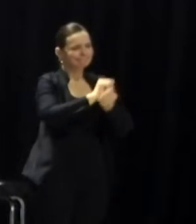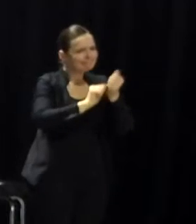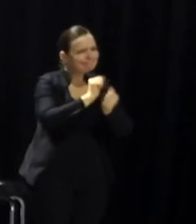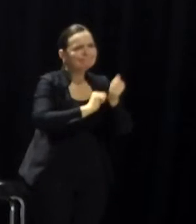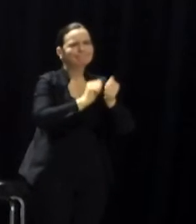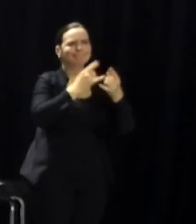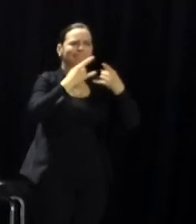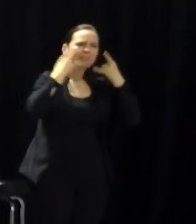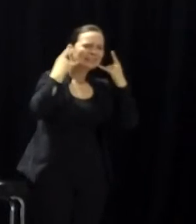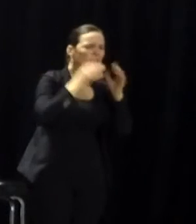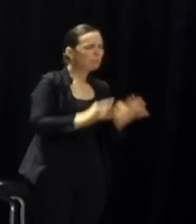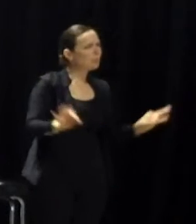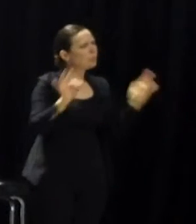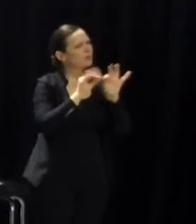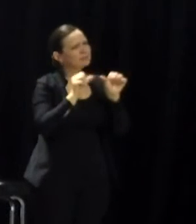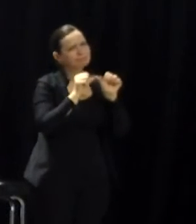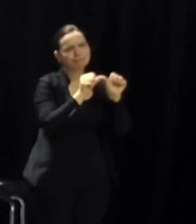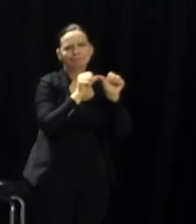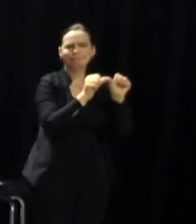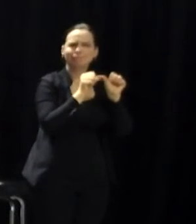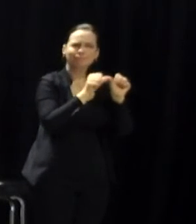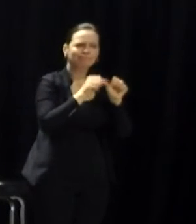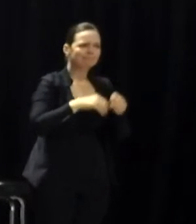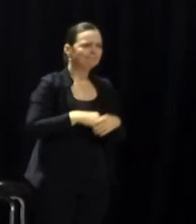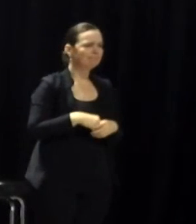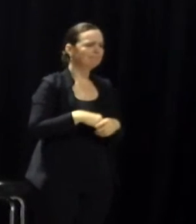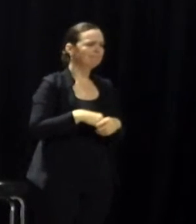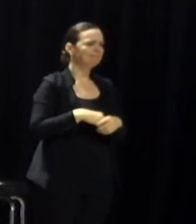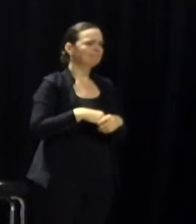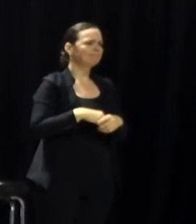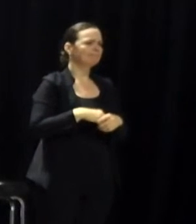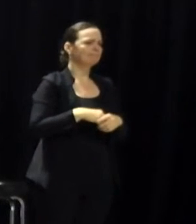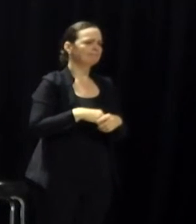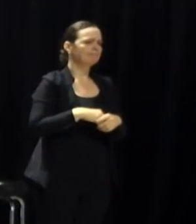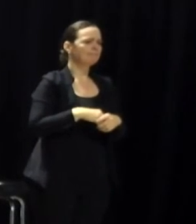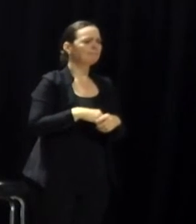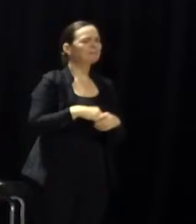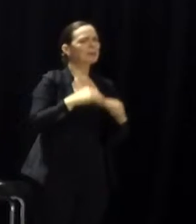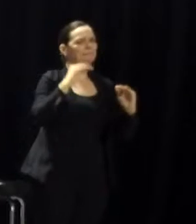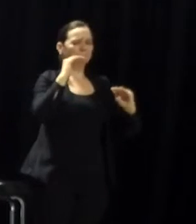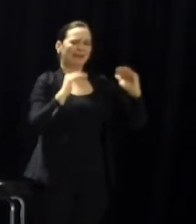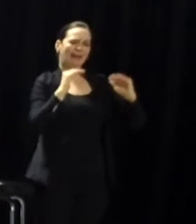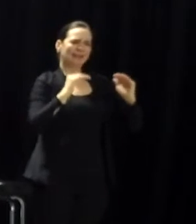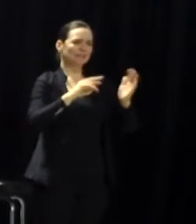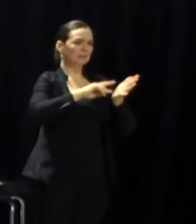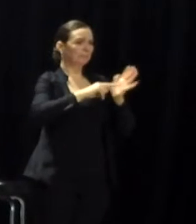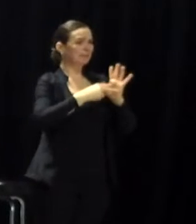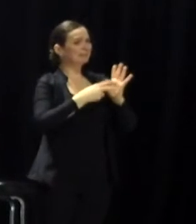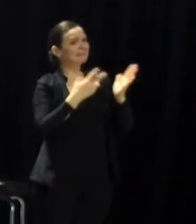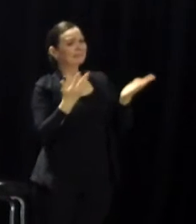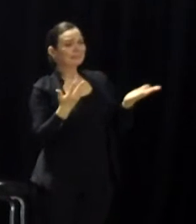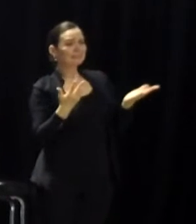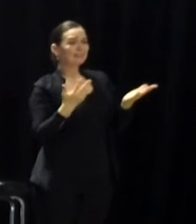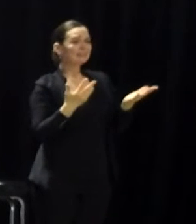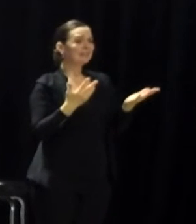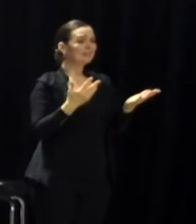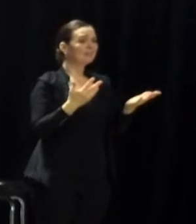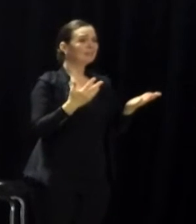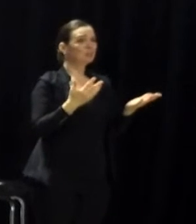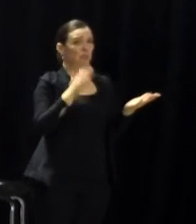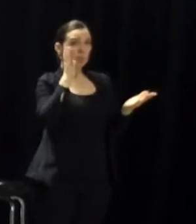worse. And the data shows that we're still, as a state, as a region, doing better than other parts of the country, much